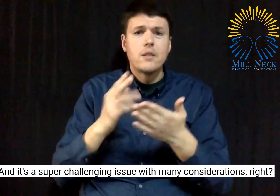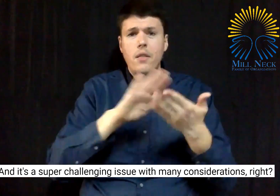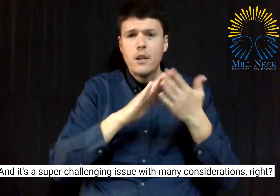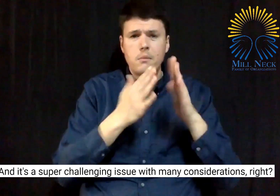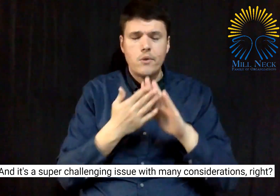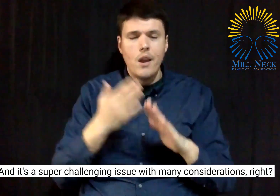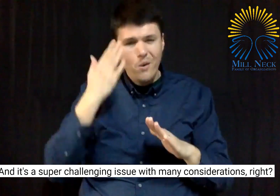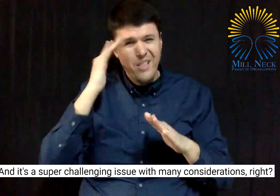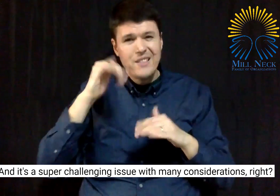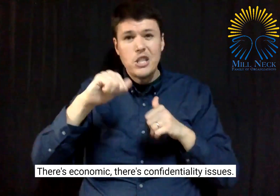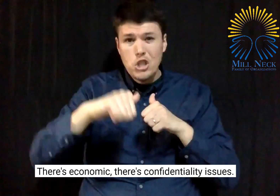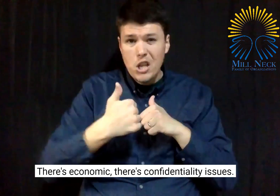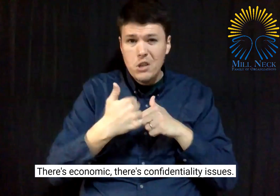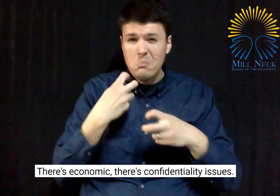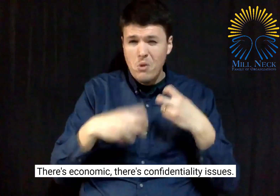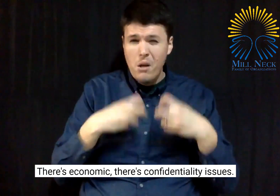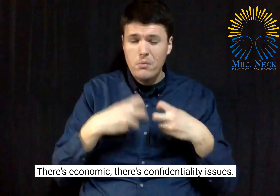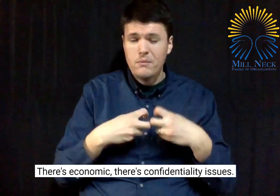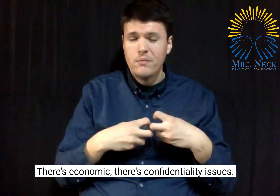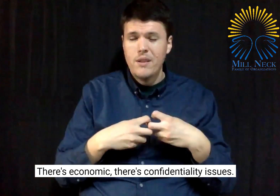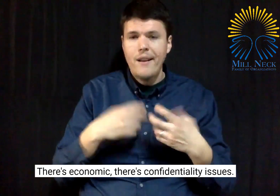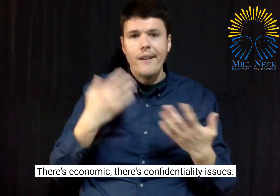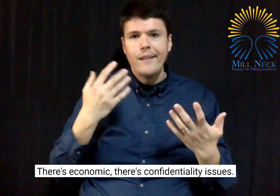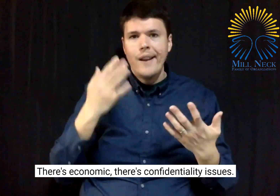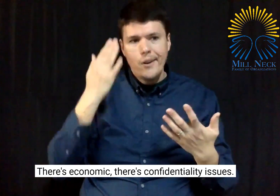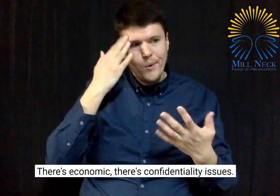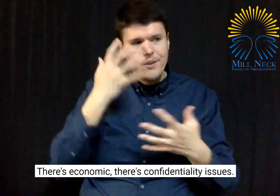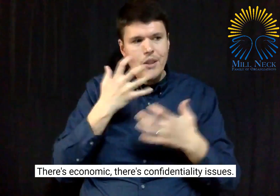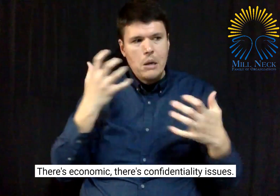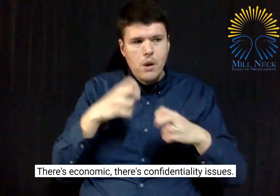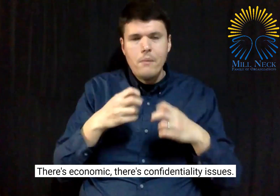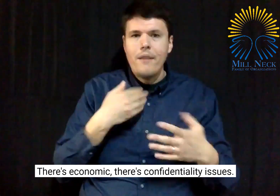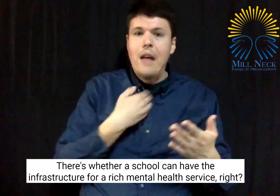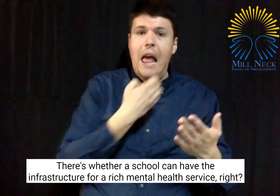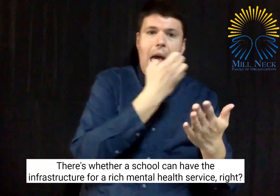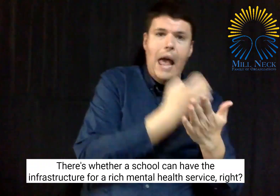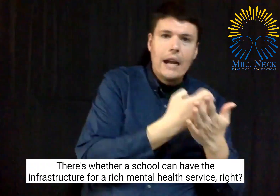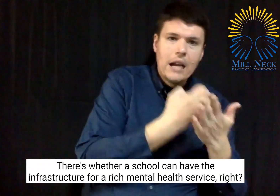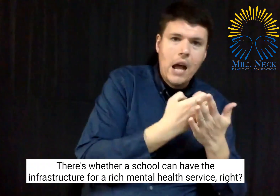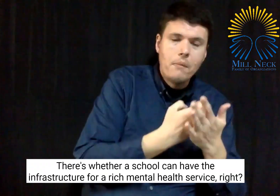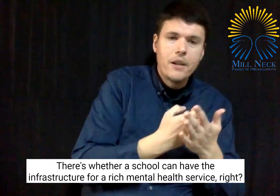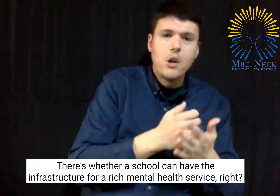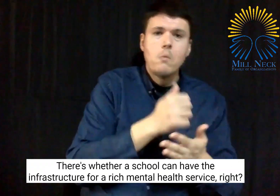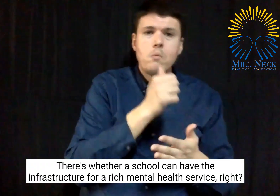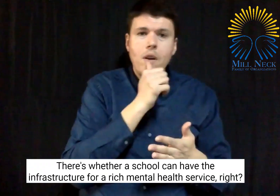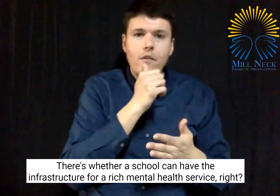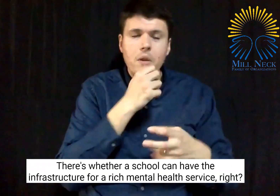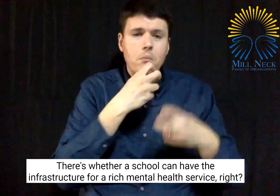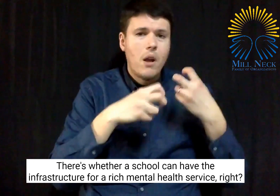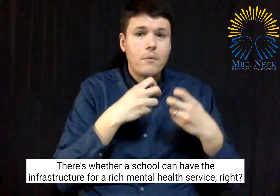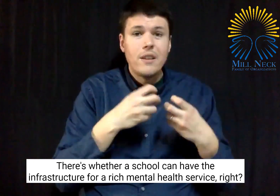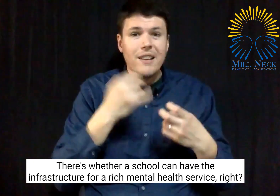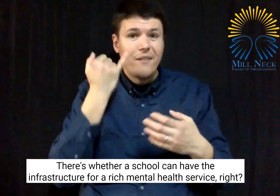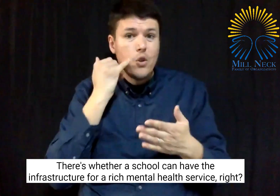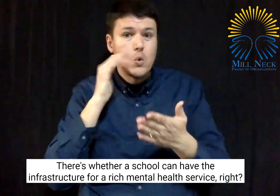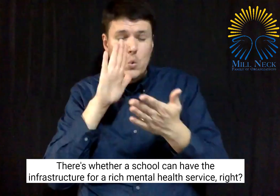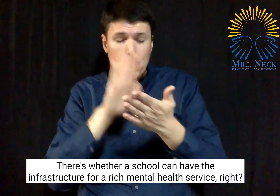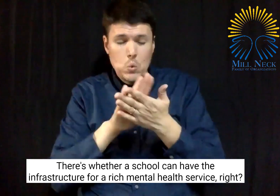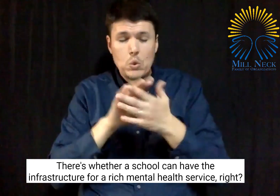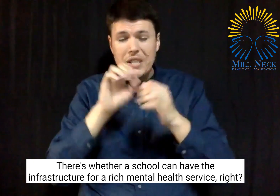many considerations, right? There's economic, there's confidentiality issues, there's whether a school can have the infrastructure for a rich mental health service,